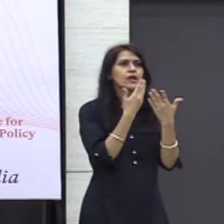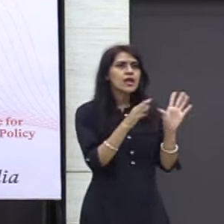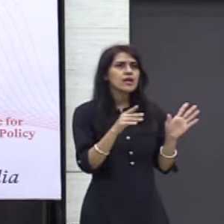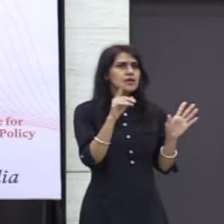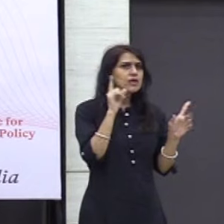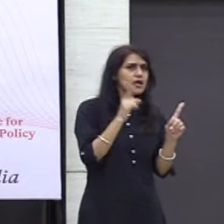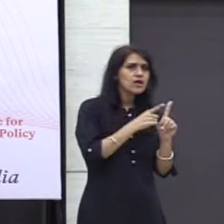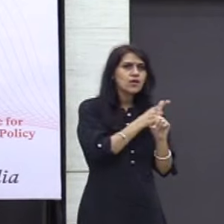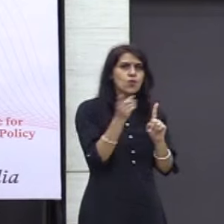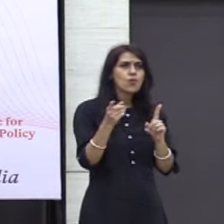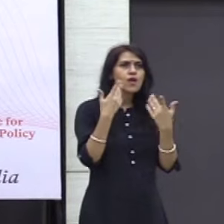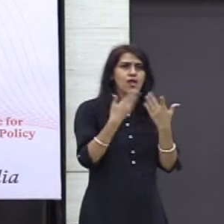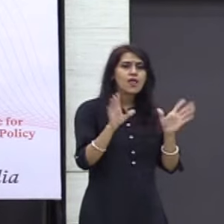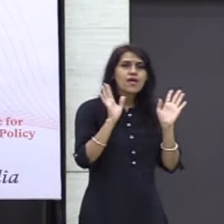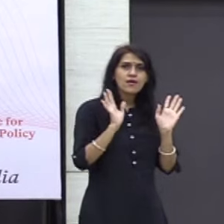of the people of India